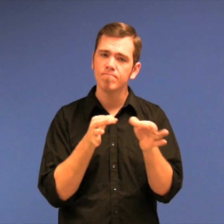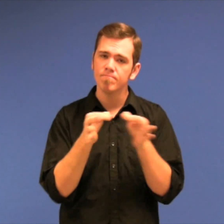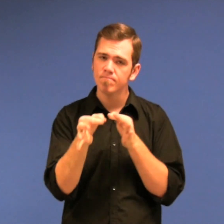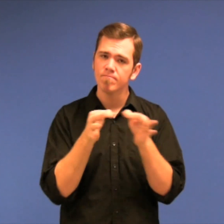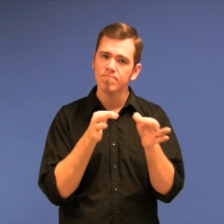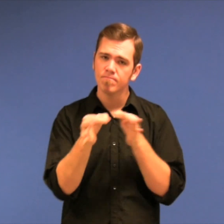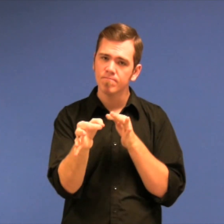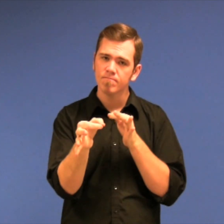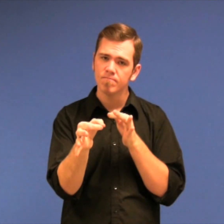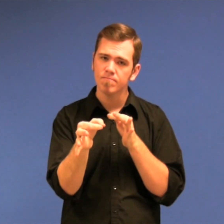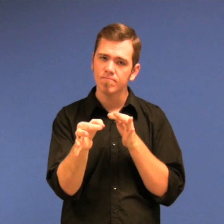Explain.